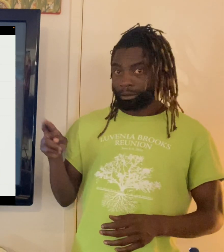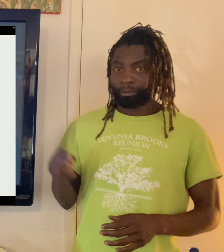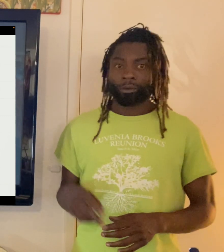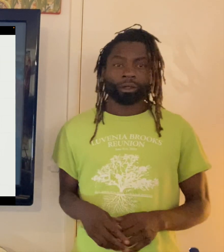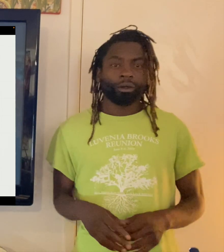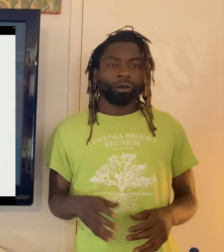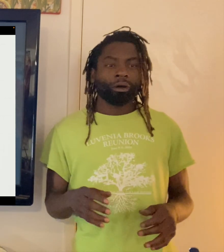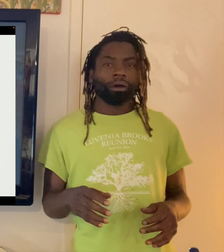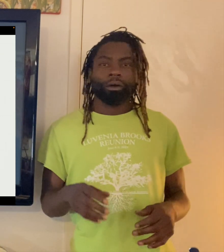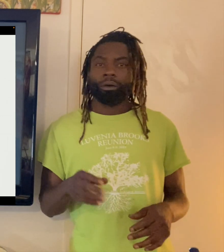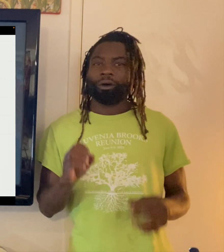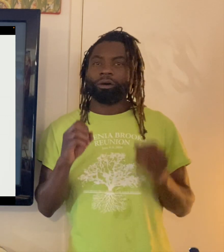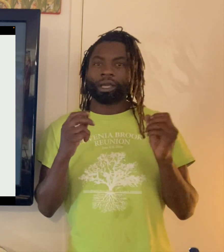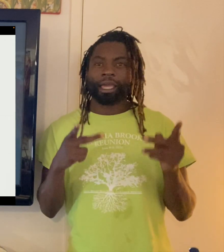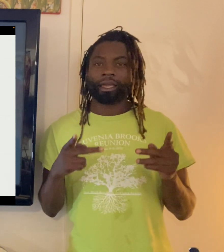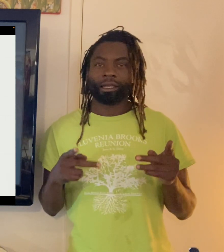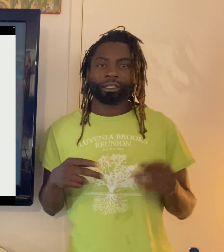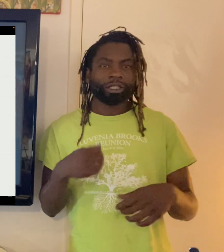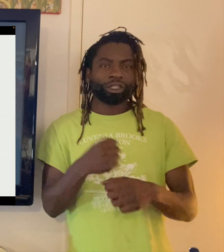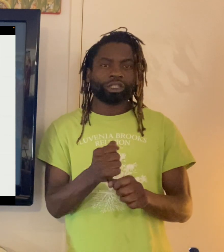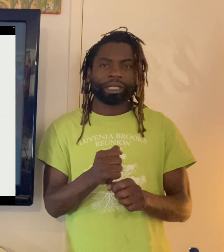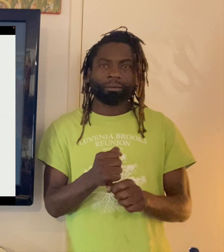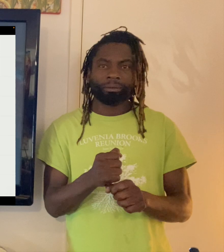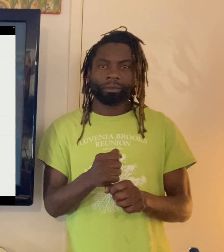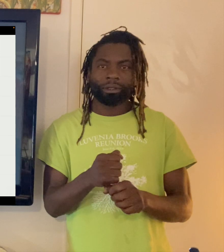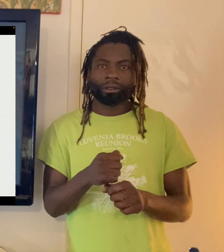17 1/2, start!